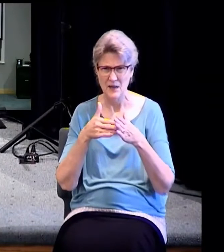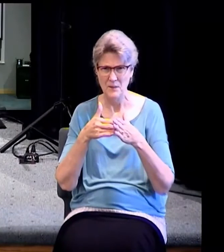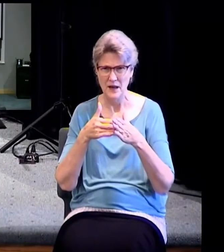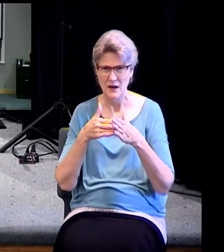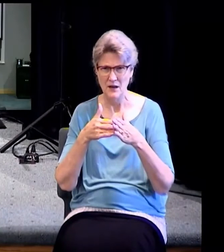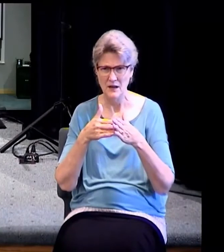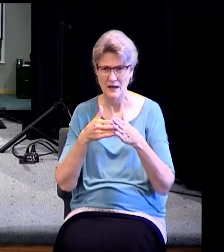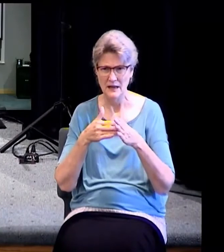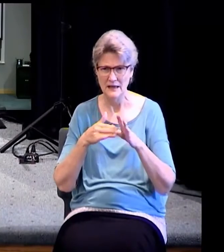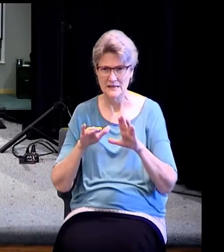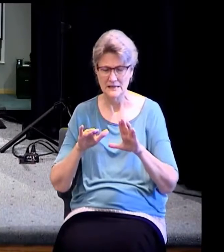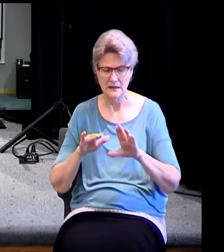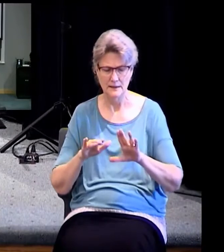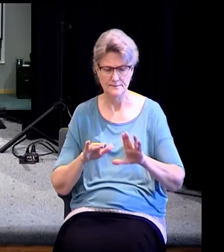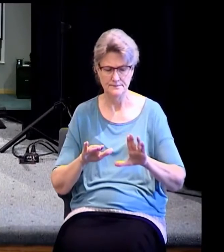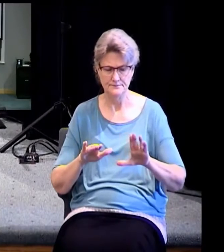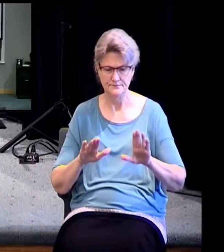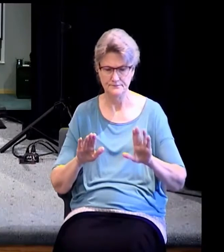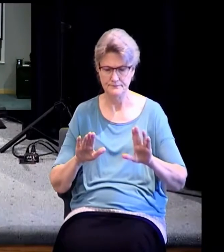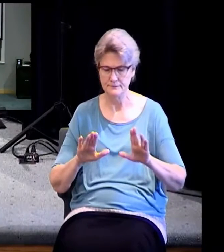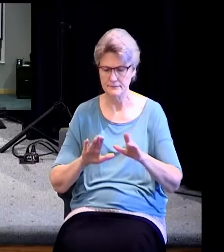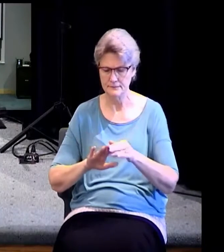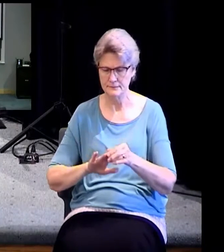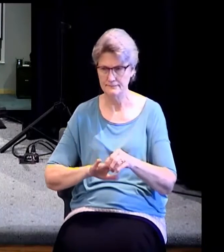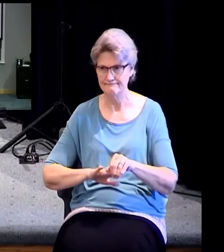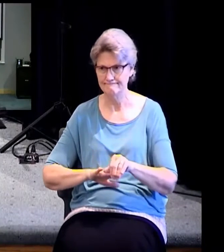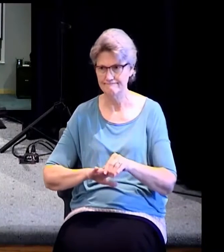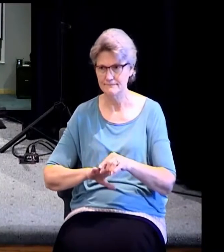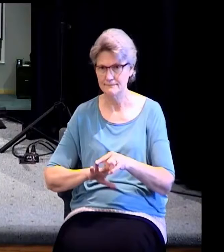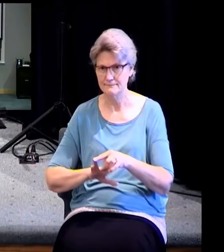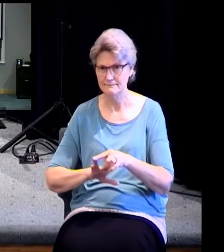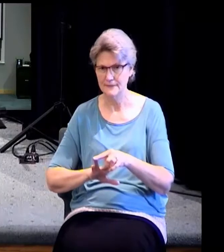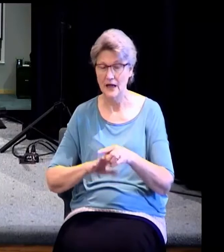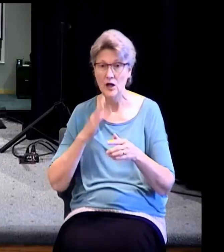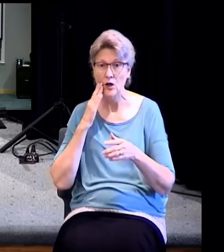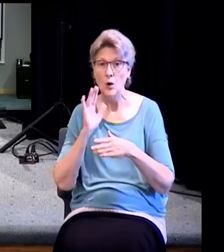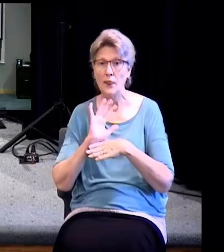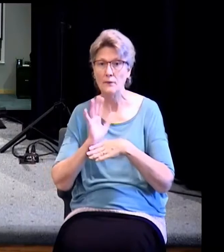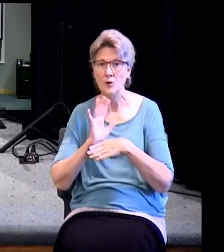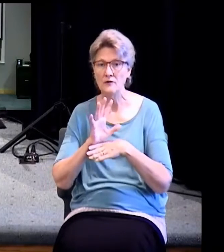Leonard Nimoy, many of us know him as Spock,